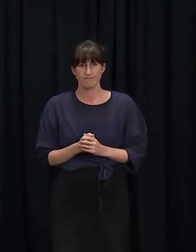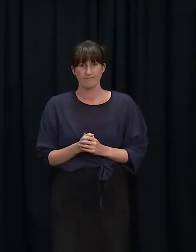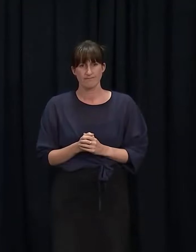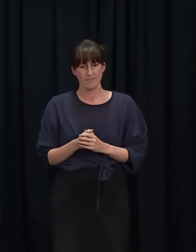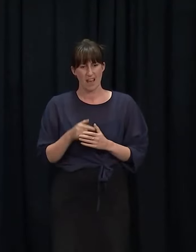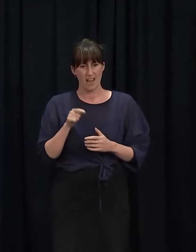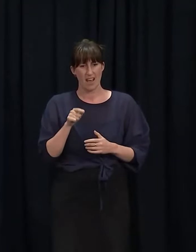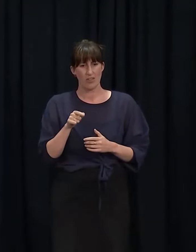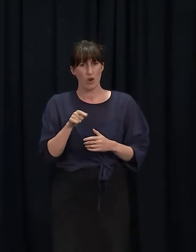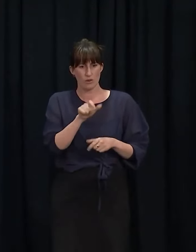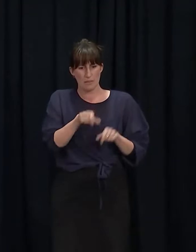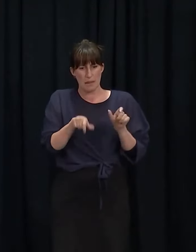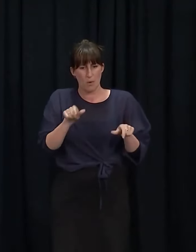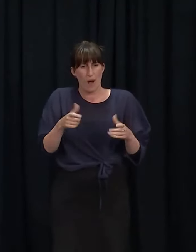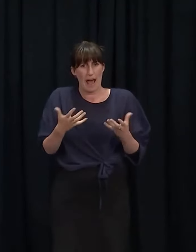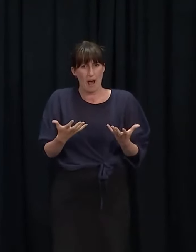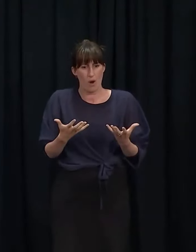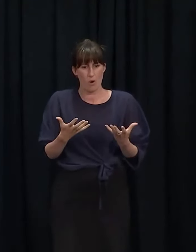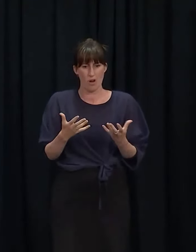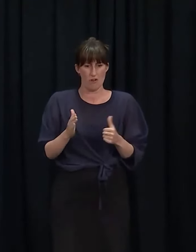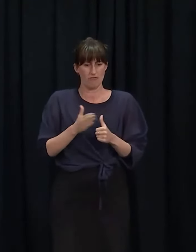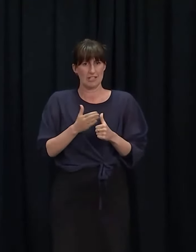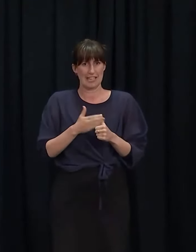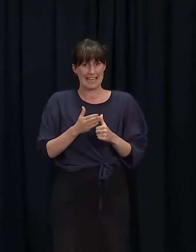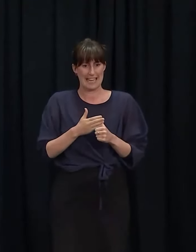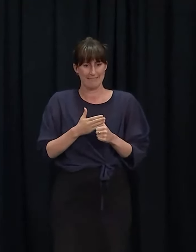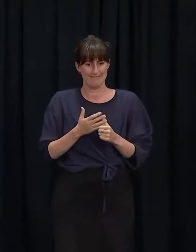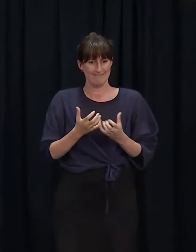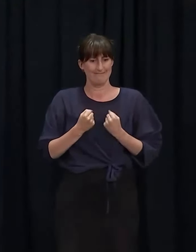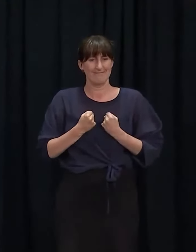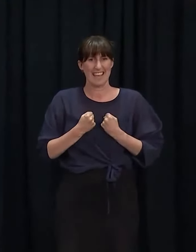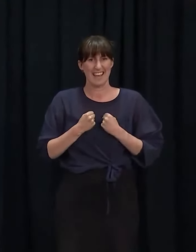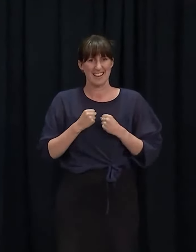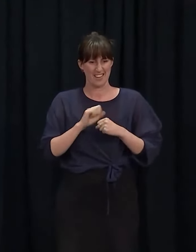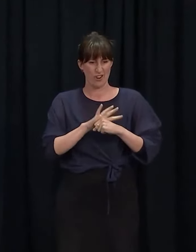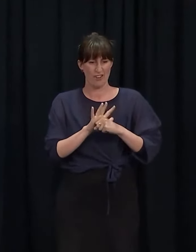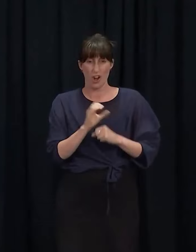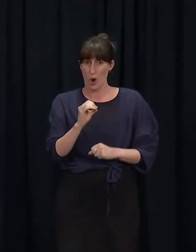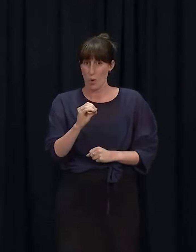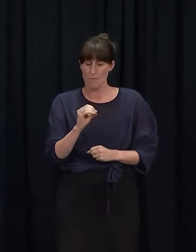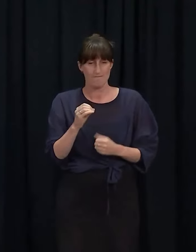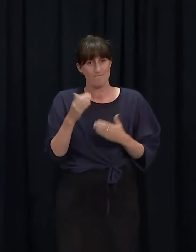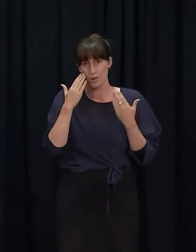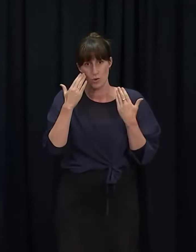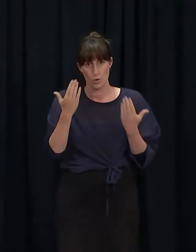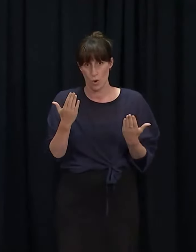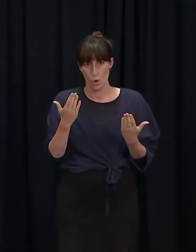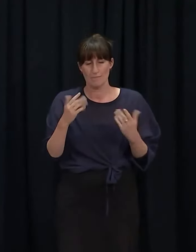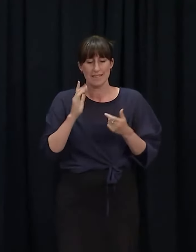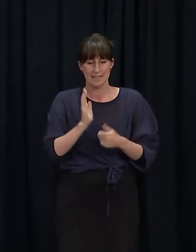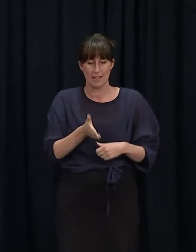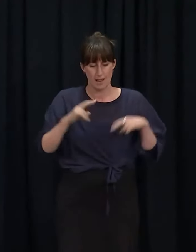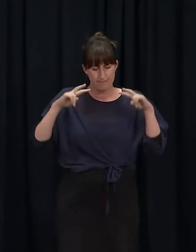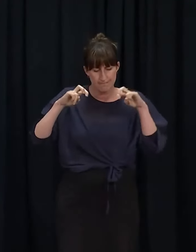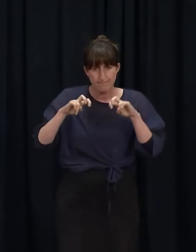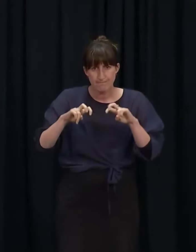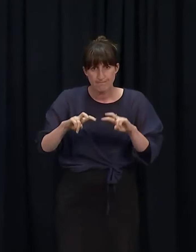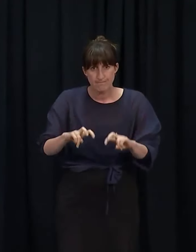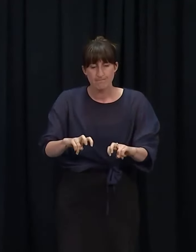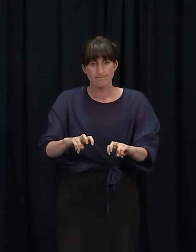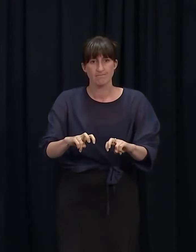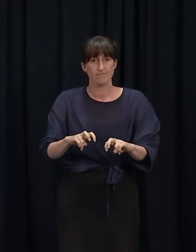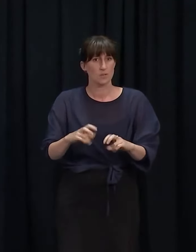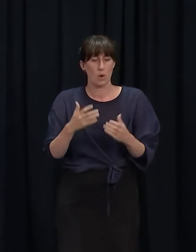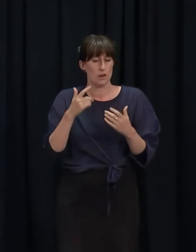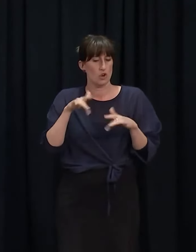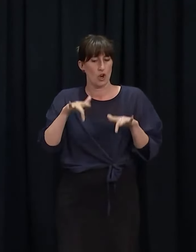of the cluster are continuing, but we are yet to establish firm links to a known border case.